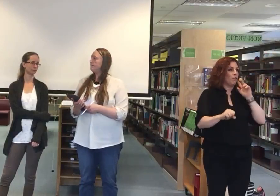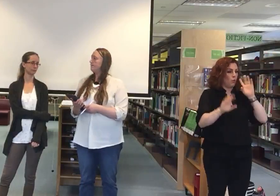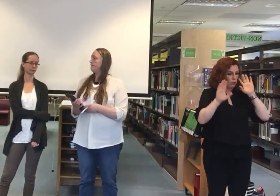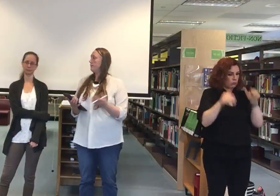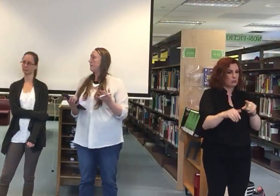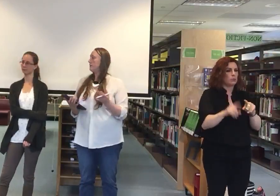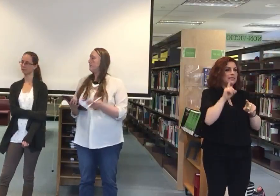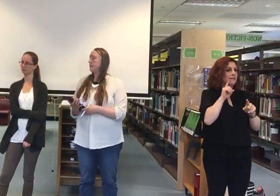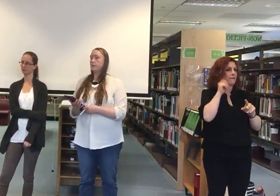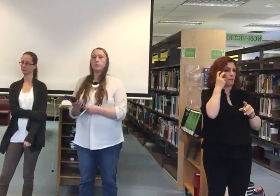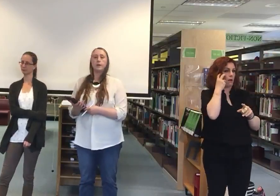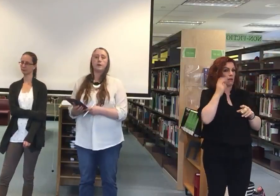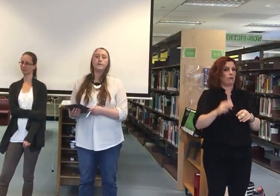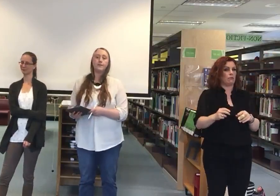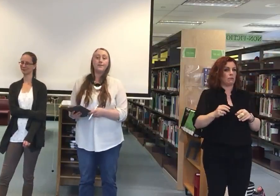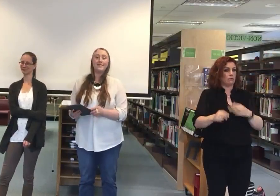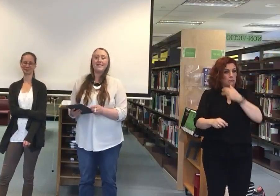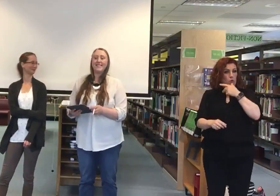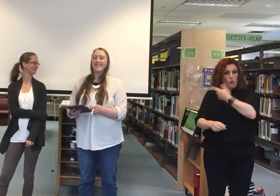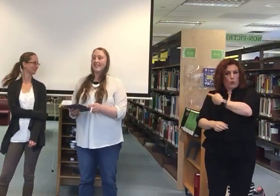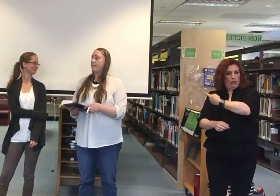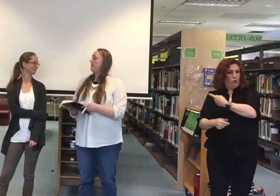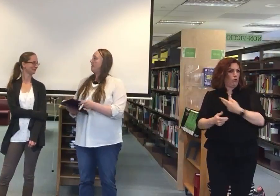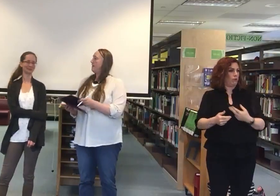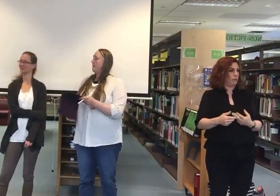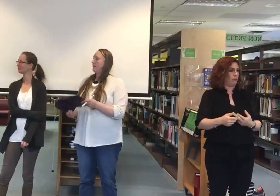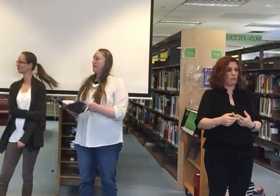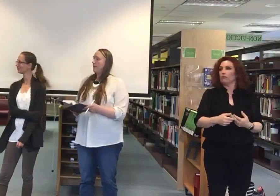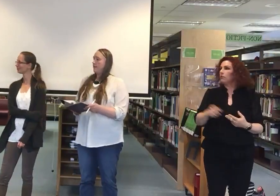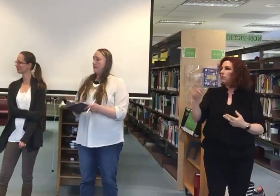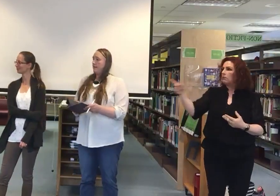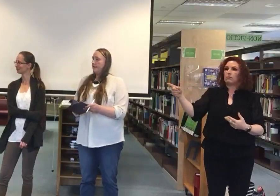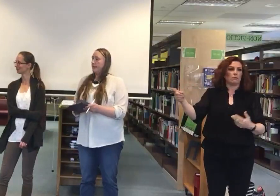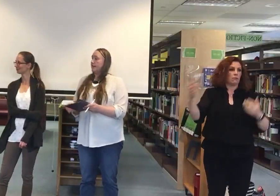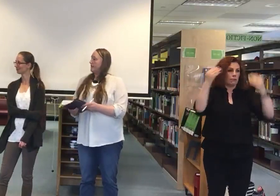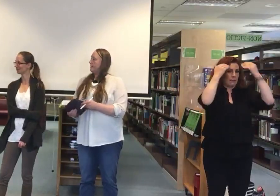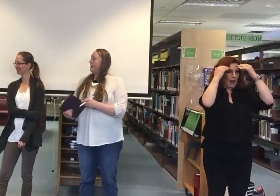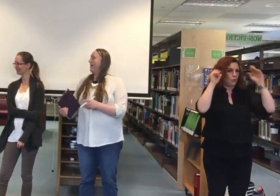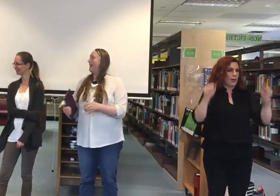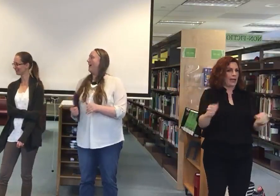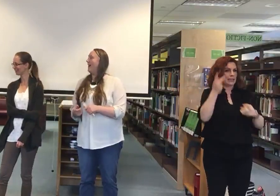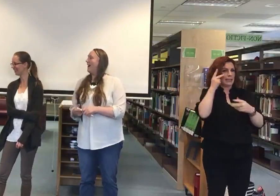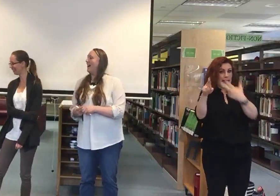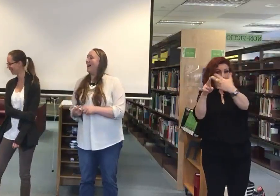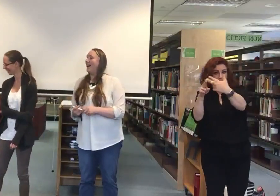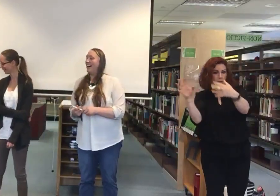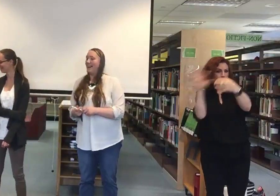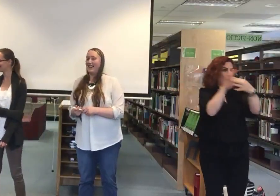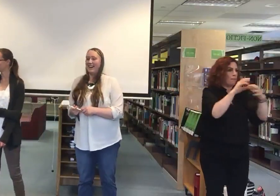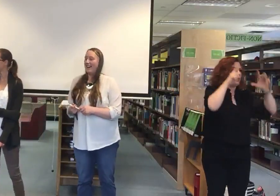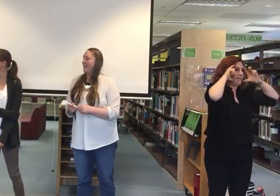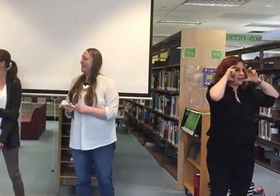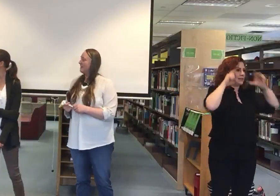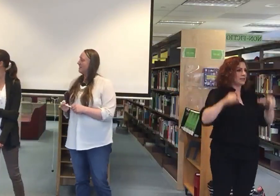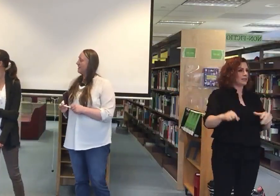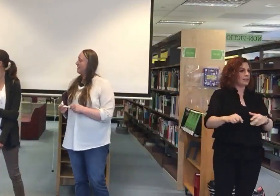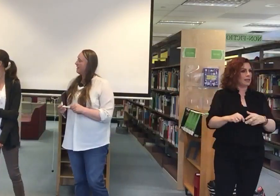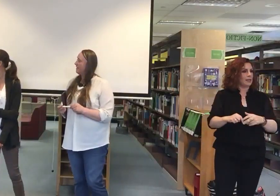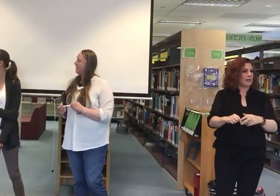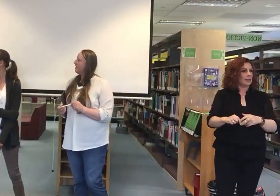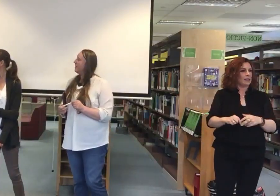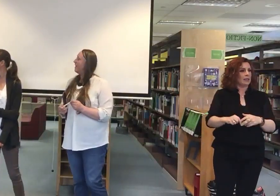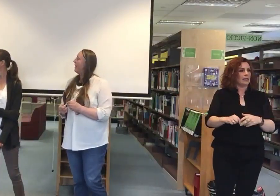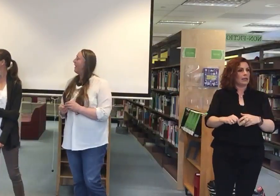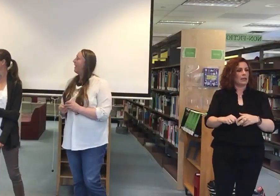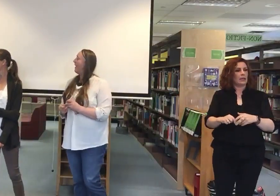deafblindness. That's who we are. And now you all have faces to names. Yes. That's what well, that was me, like, I just saw you